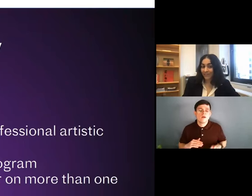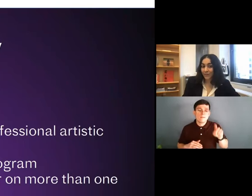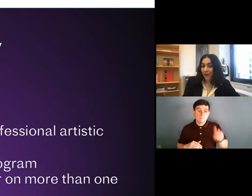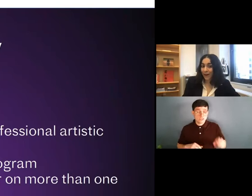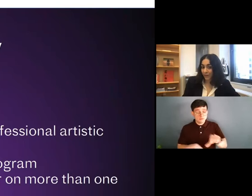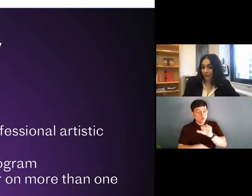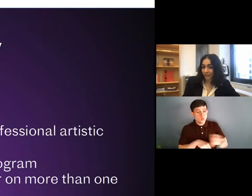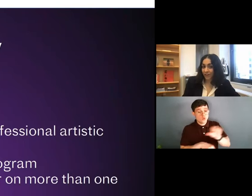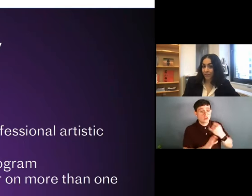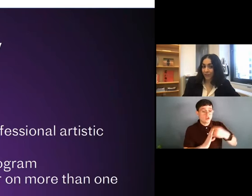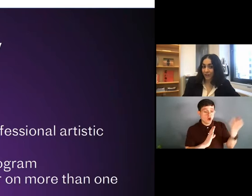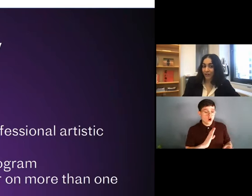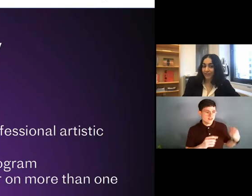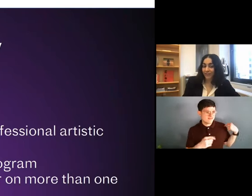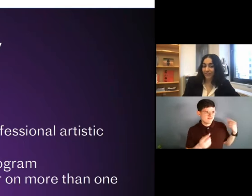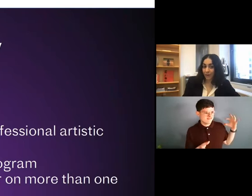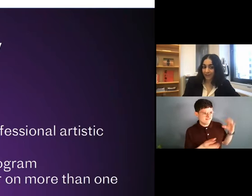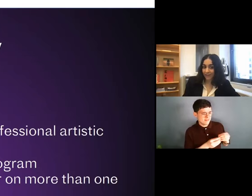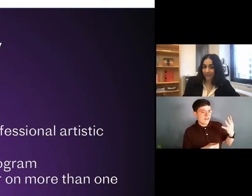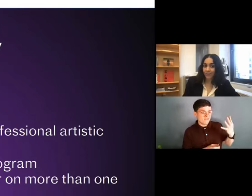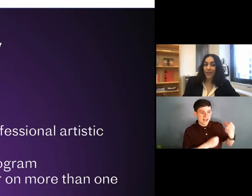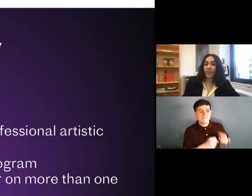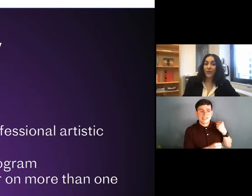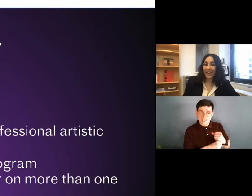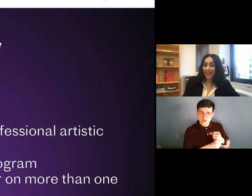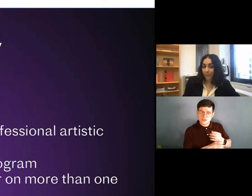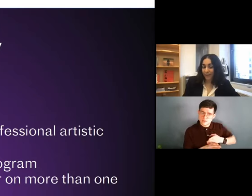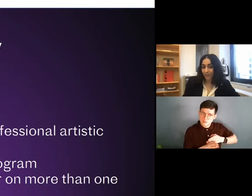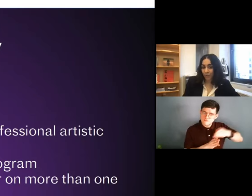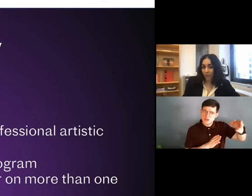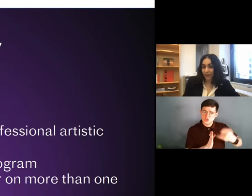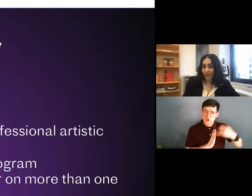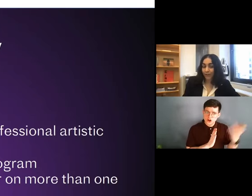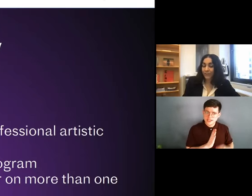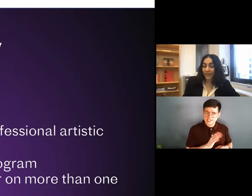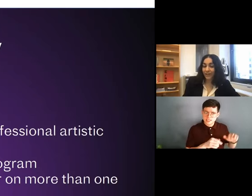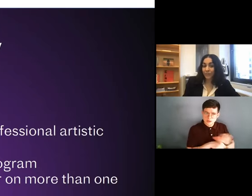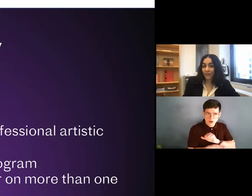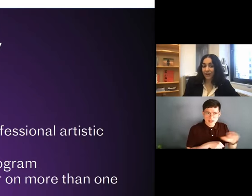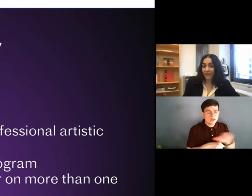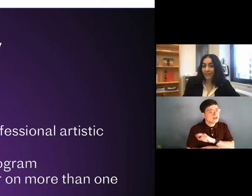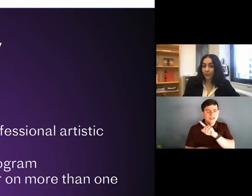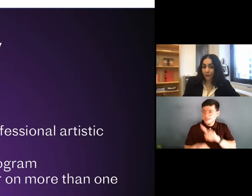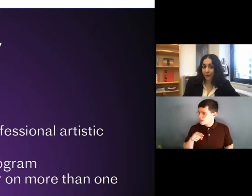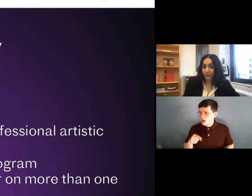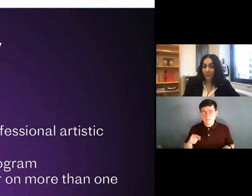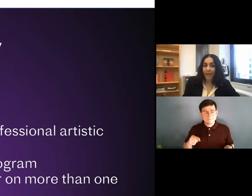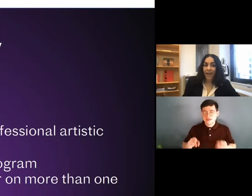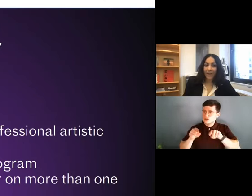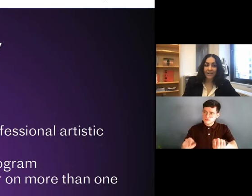with at least 5 years of professional artistic practice. You cannot be enrolled in a full-time degree granting